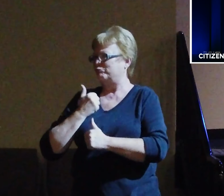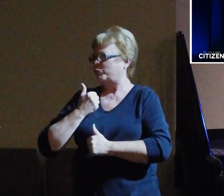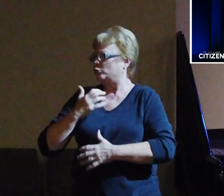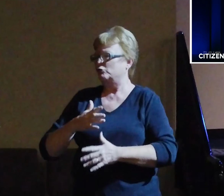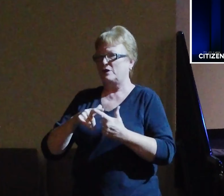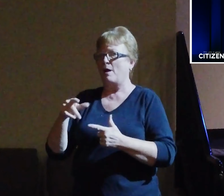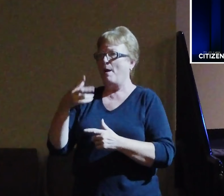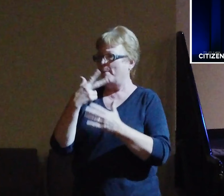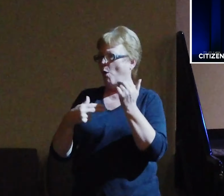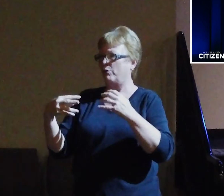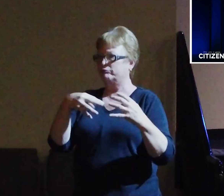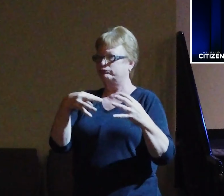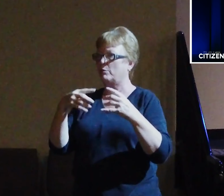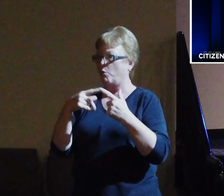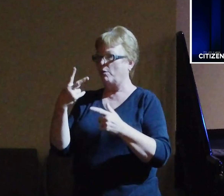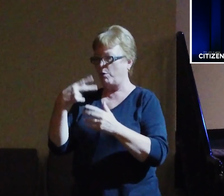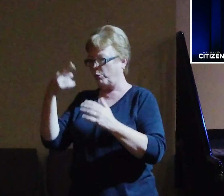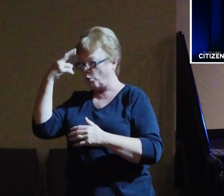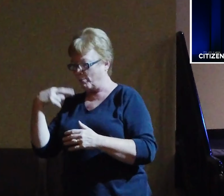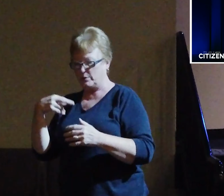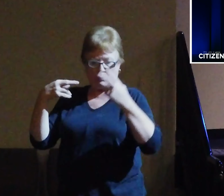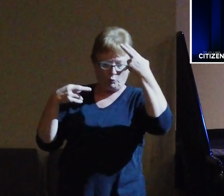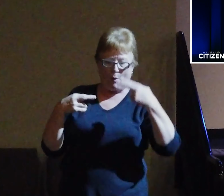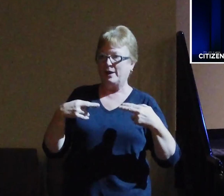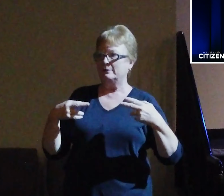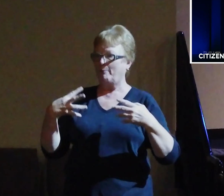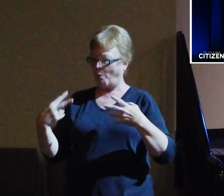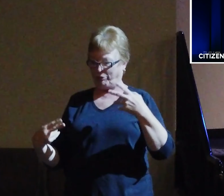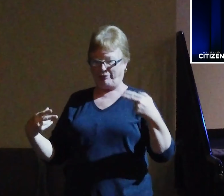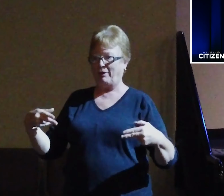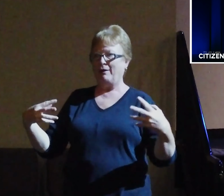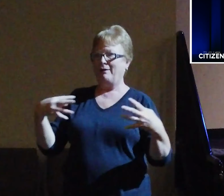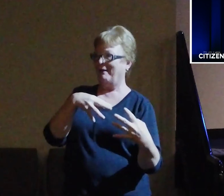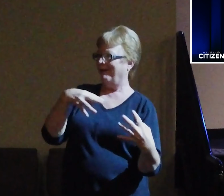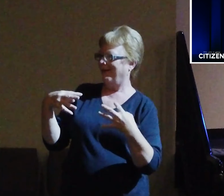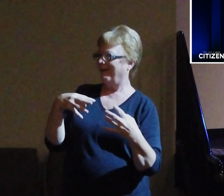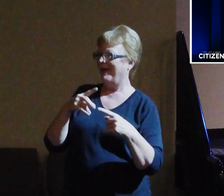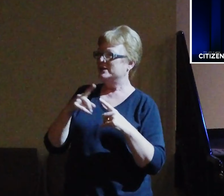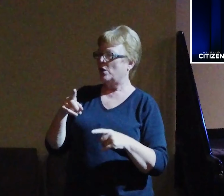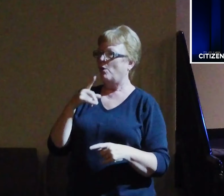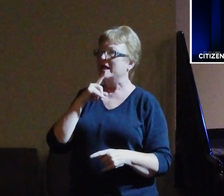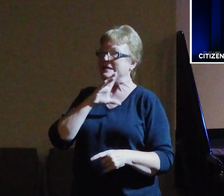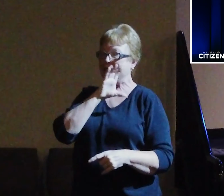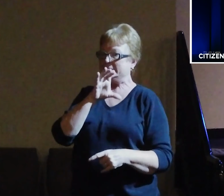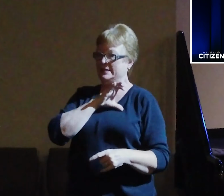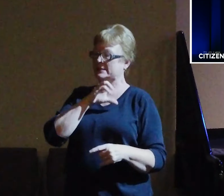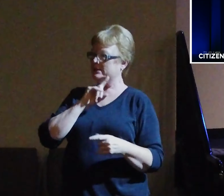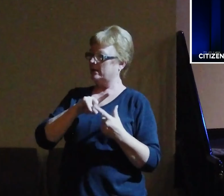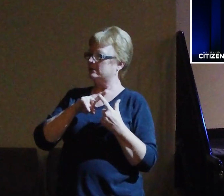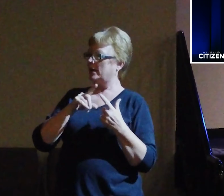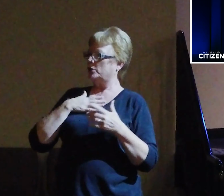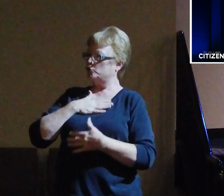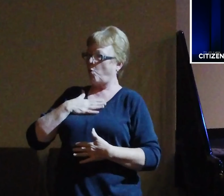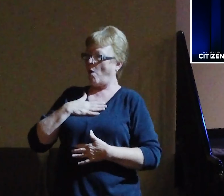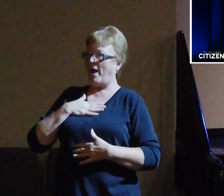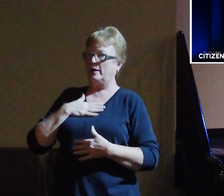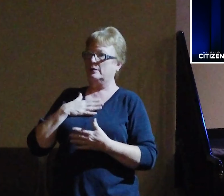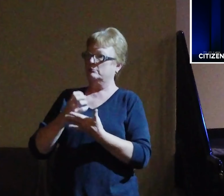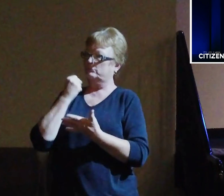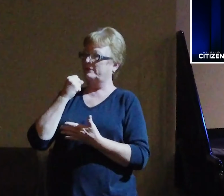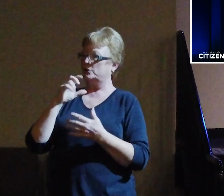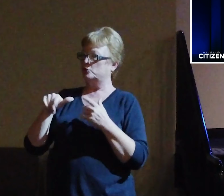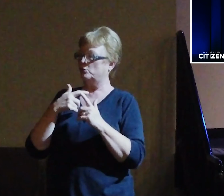In fact, both sides were actually Romans in that battle. Citizens would have enjoyed the benefits and privileges of being a Roman